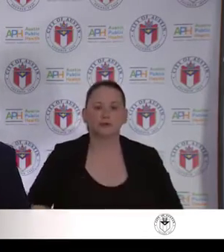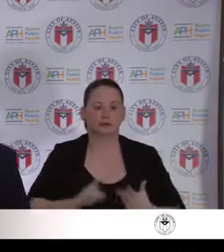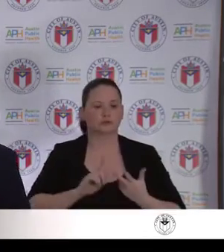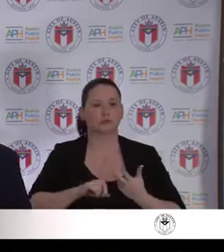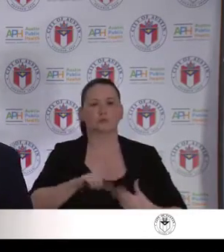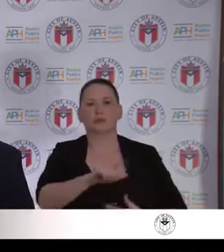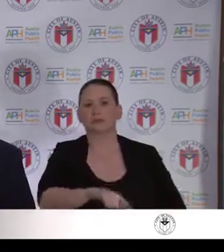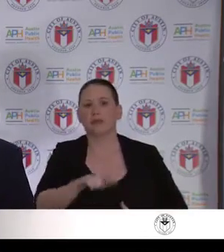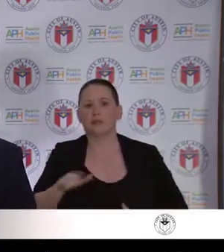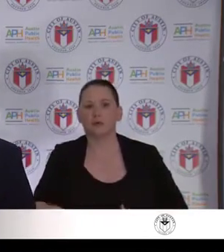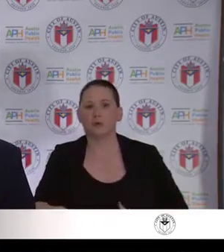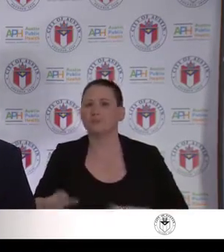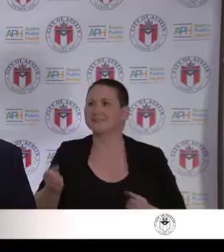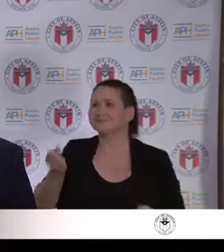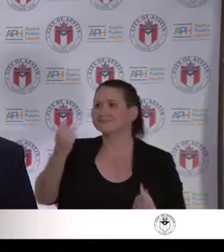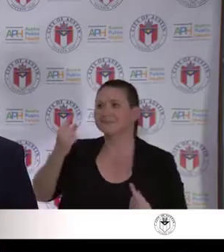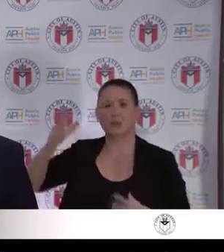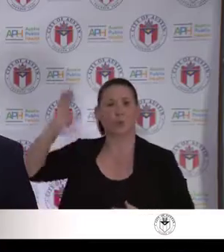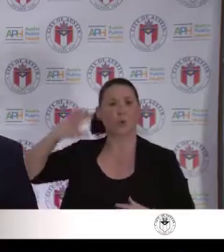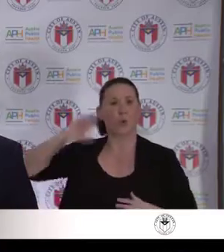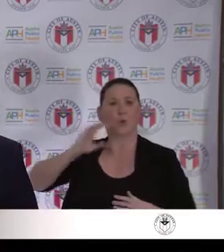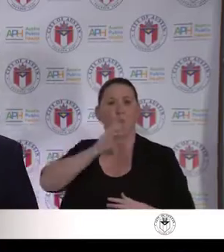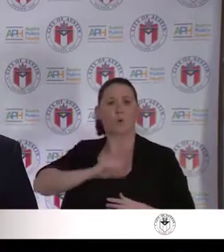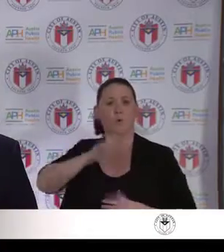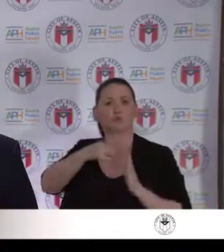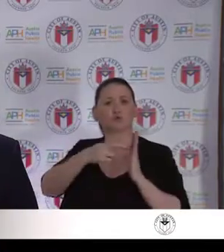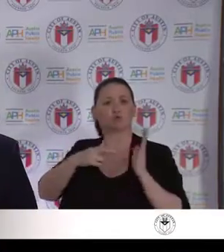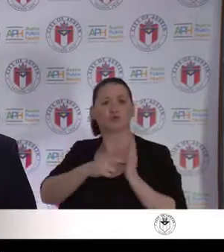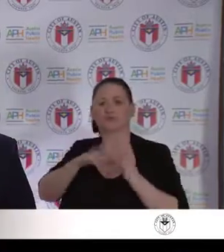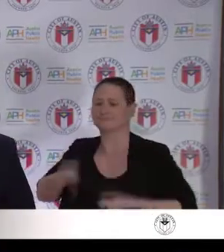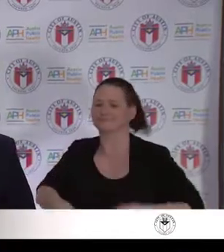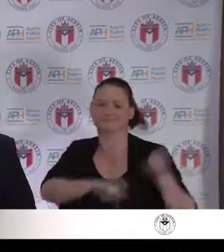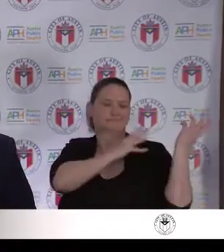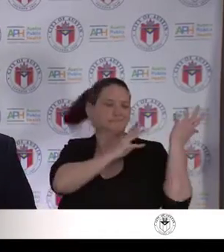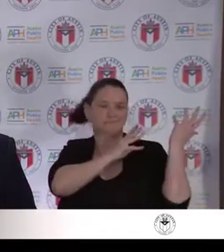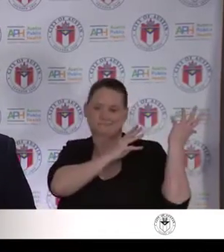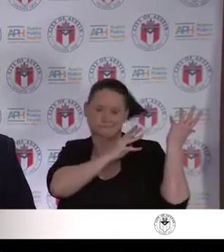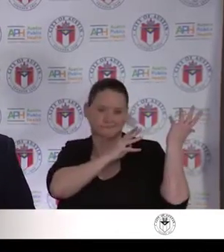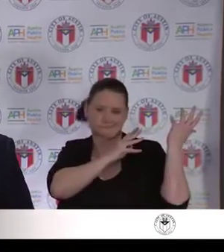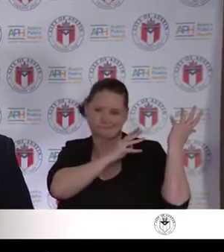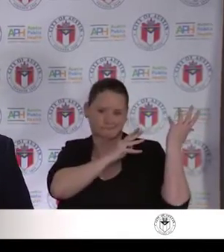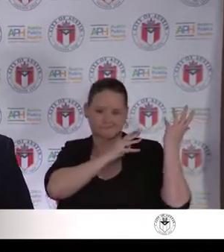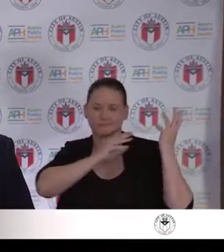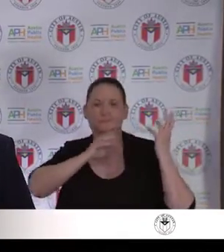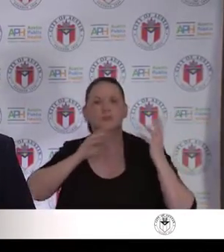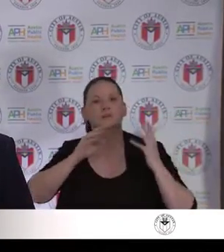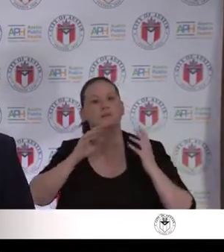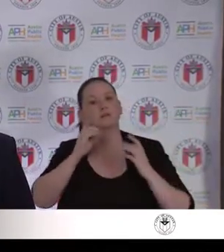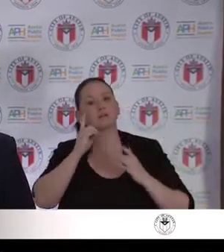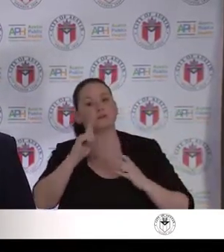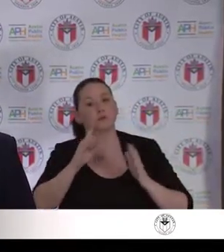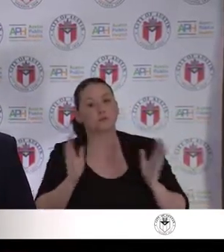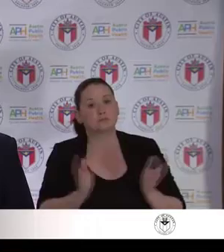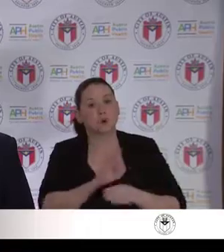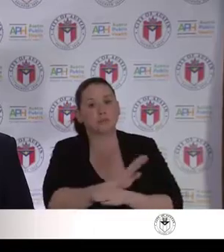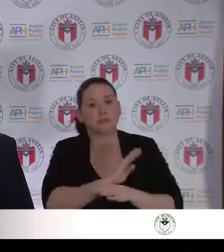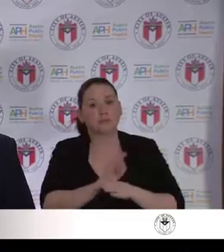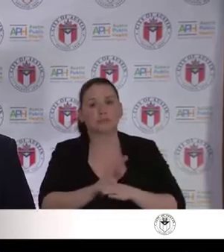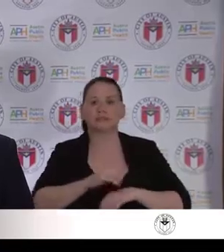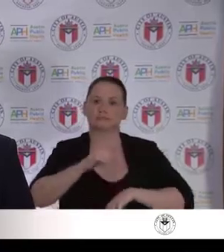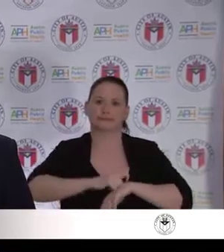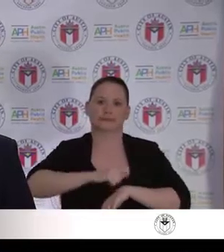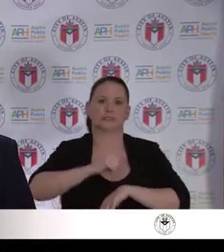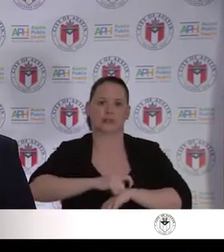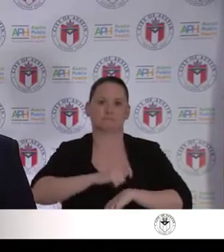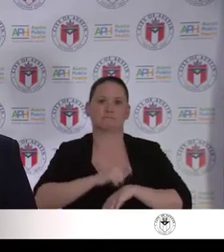to recognize that the old rules right now are out the window. For many small firms, really, time